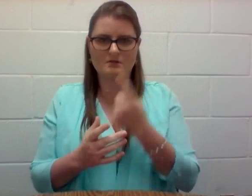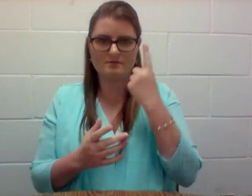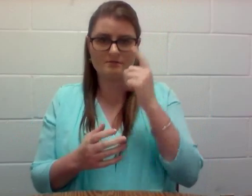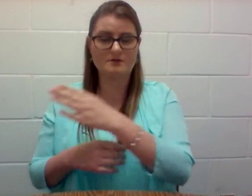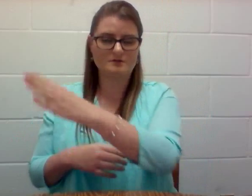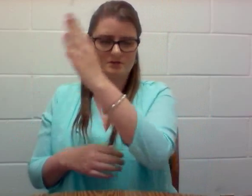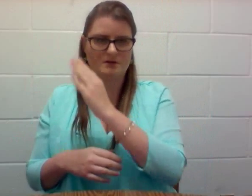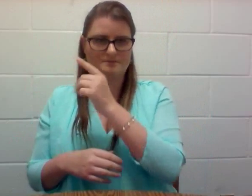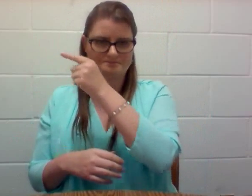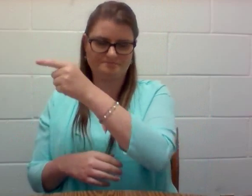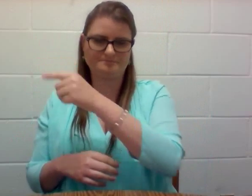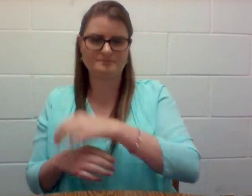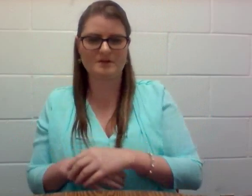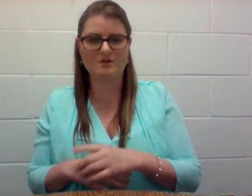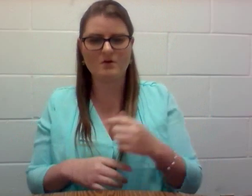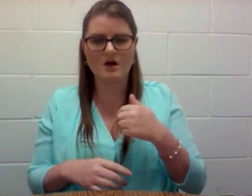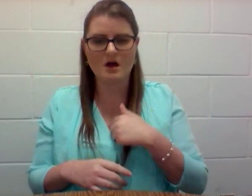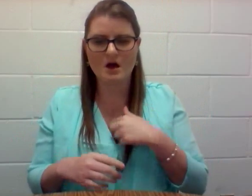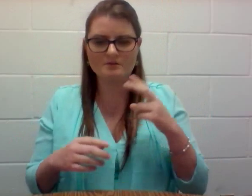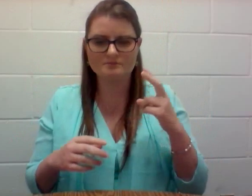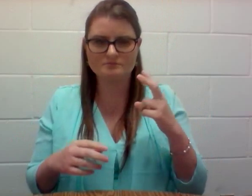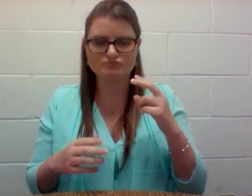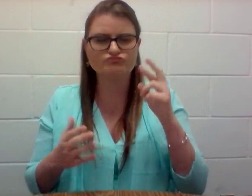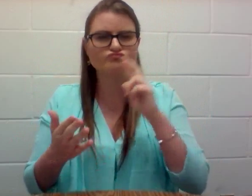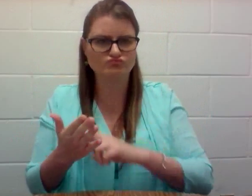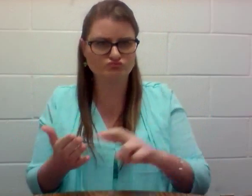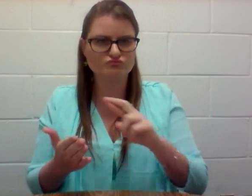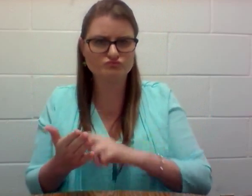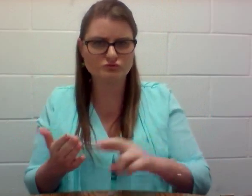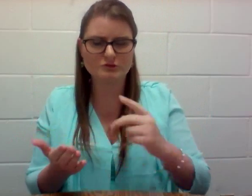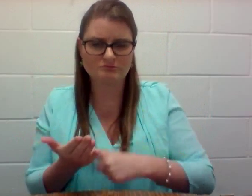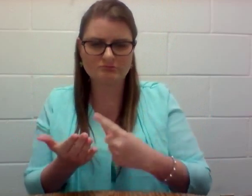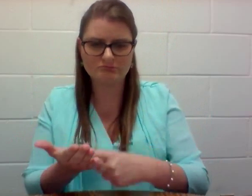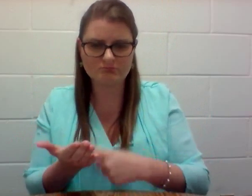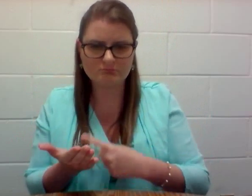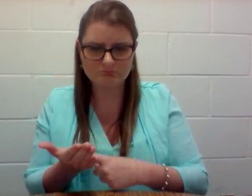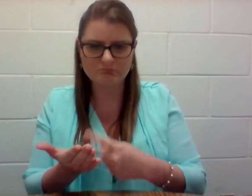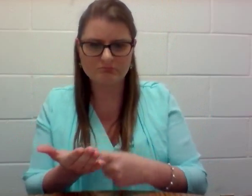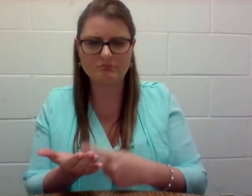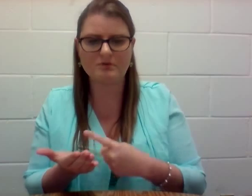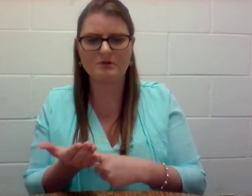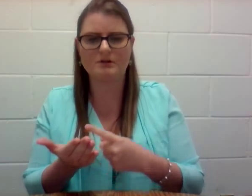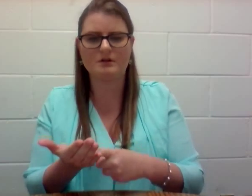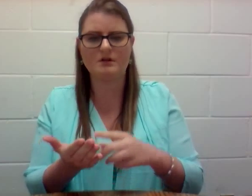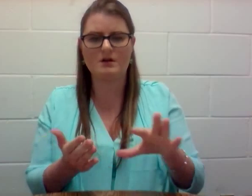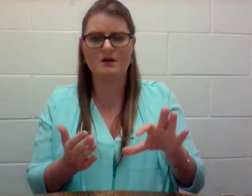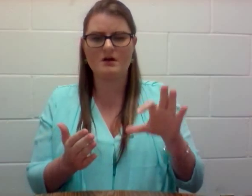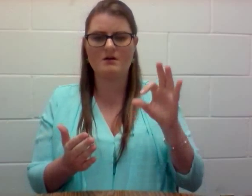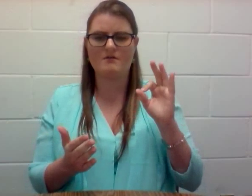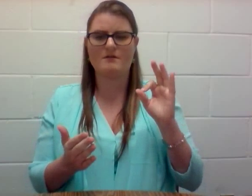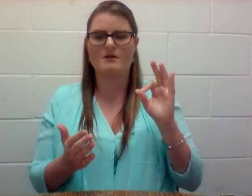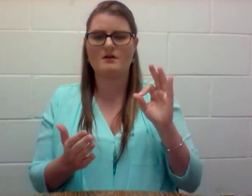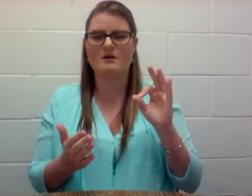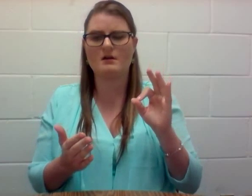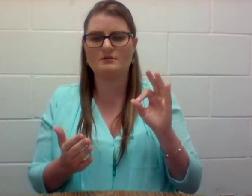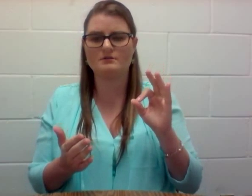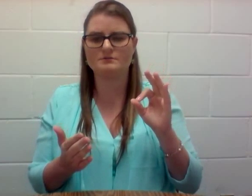definition of what I think the heart of mature manhood and the heart of mature womanhood